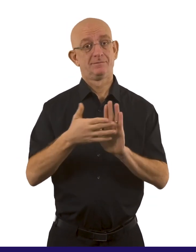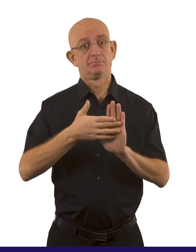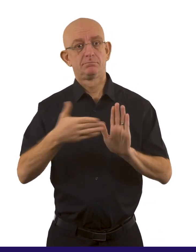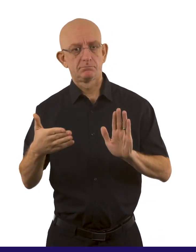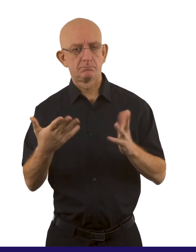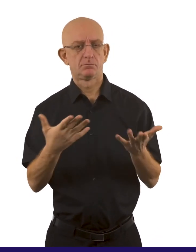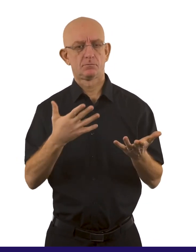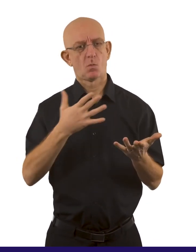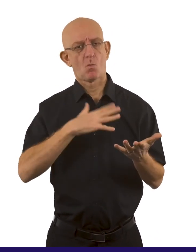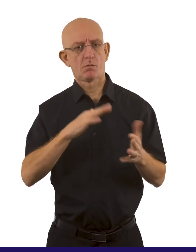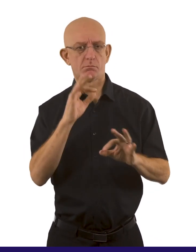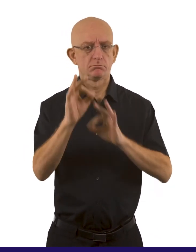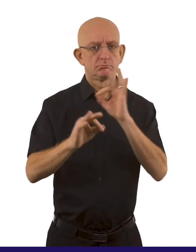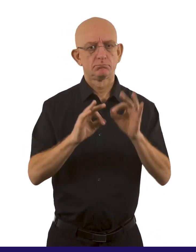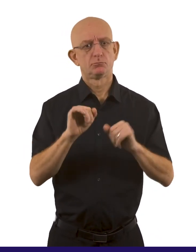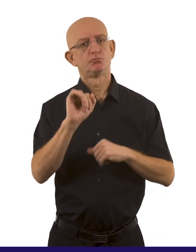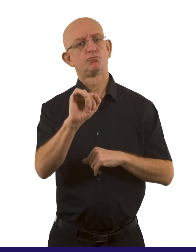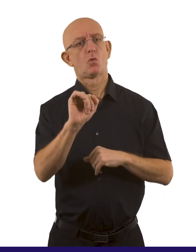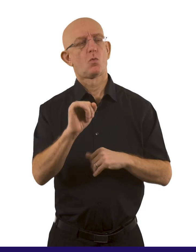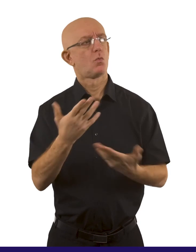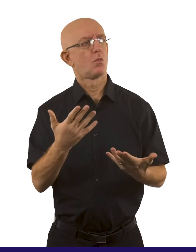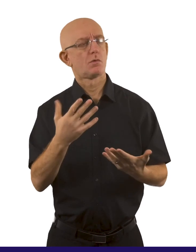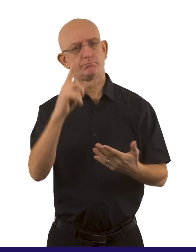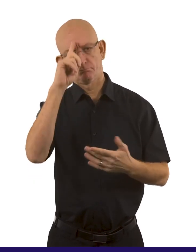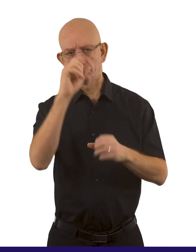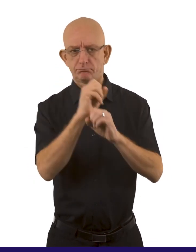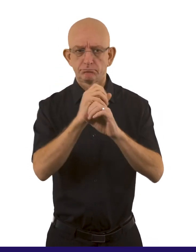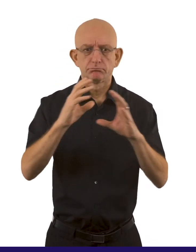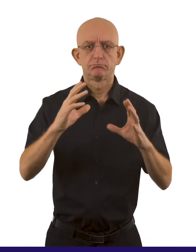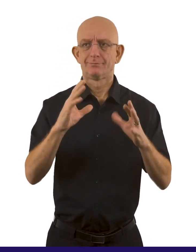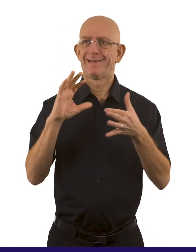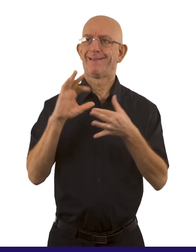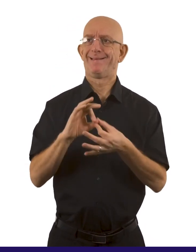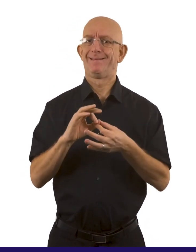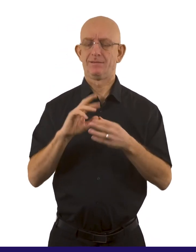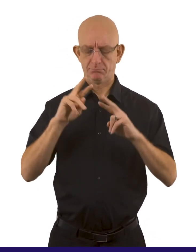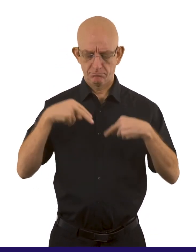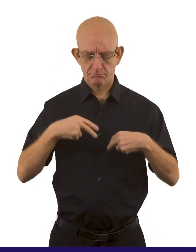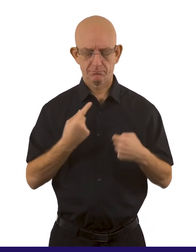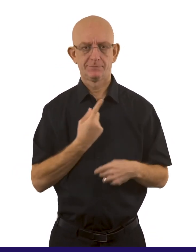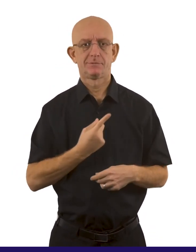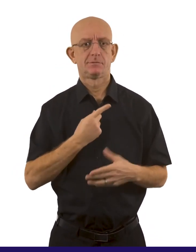In this section, we would like to know about some of your personal beliefs relating to yourself and other